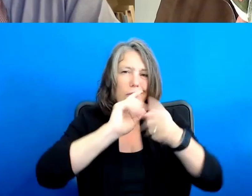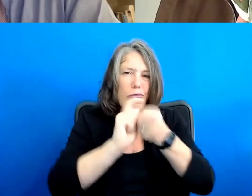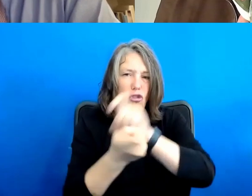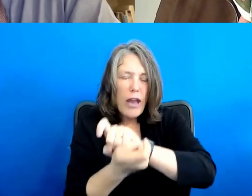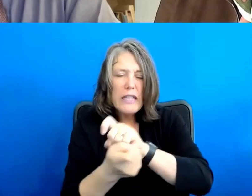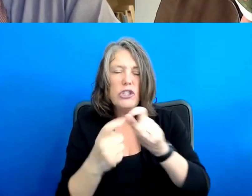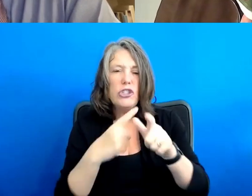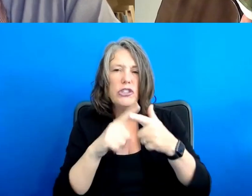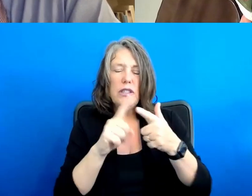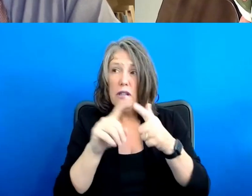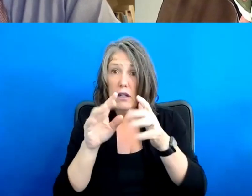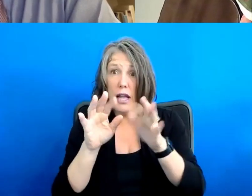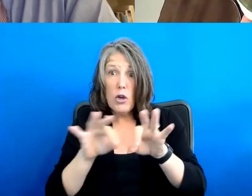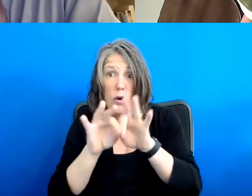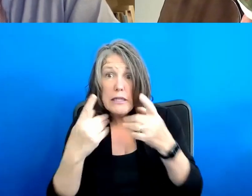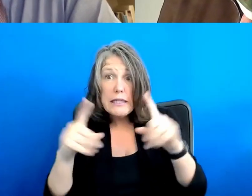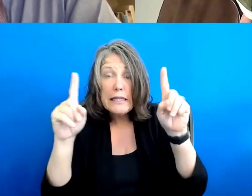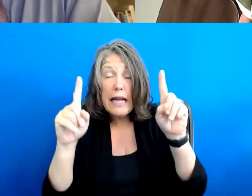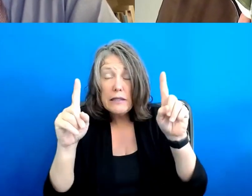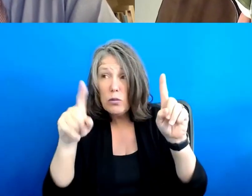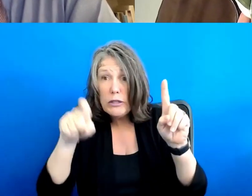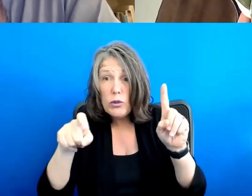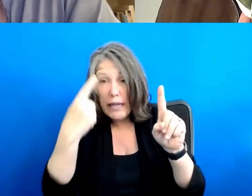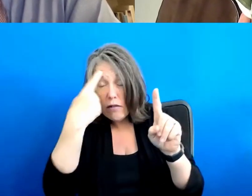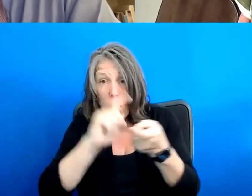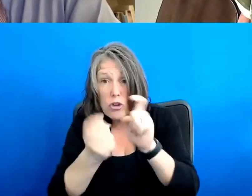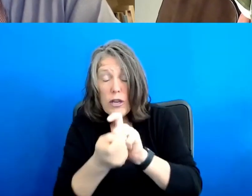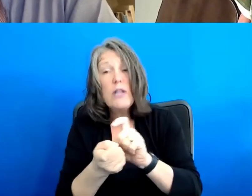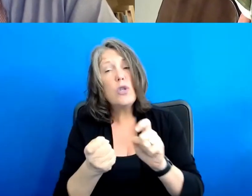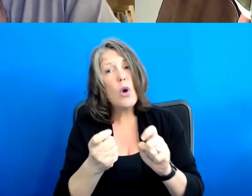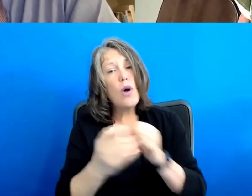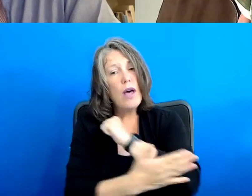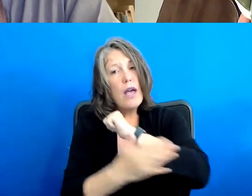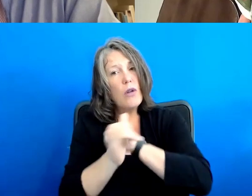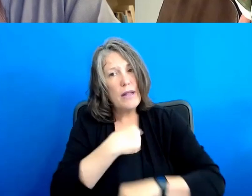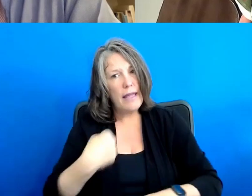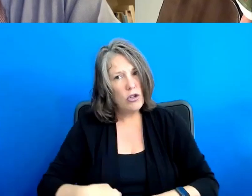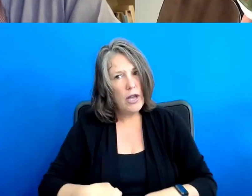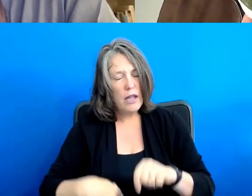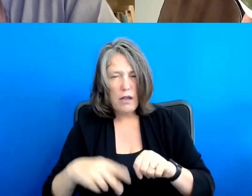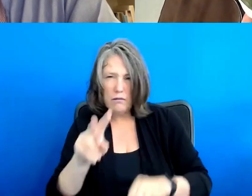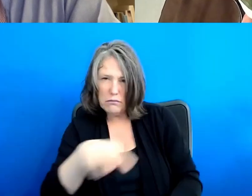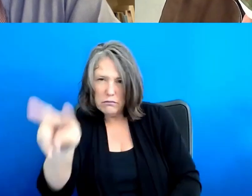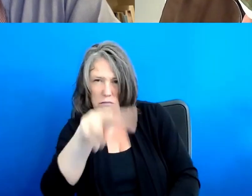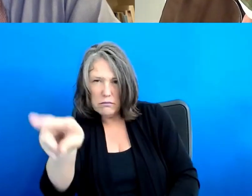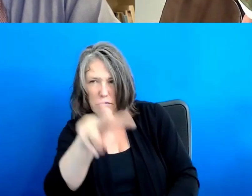critical success factors for change in a country like China, and can they be replicated?